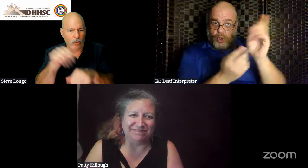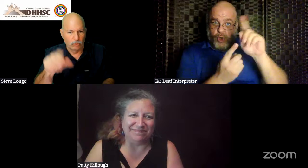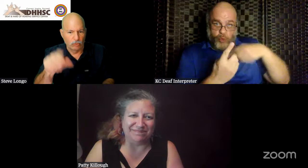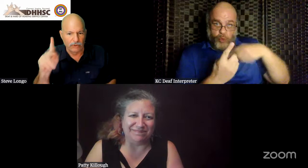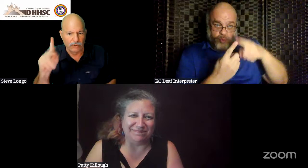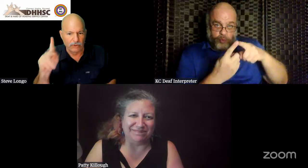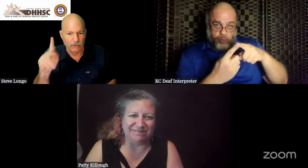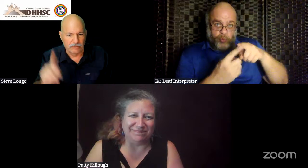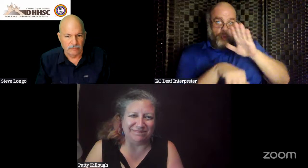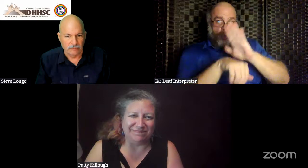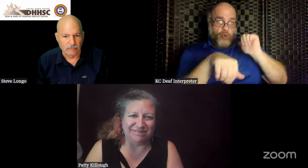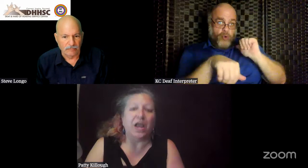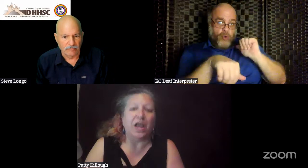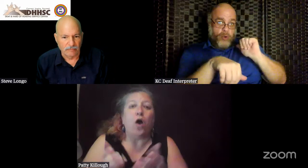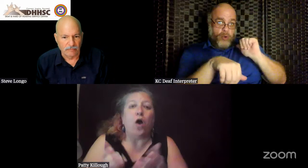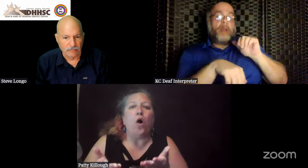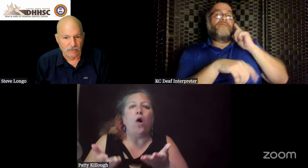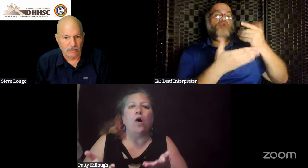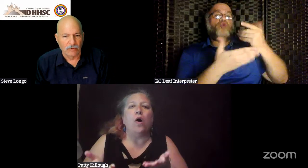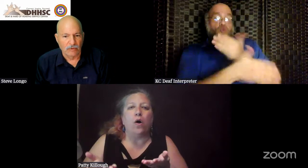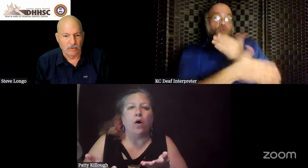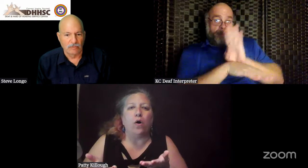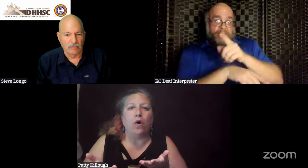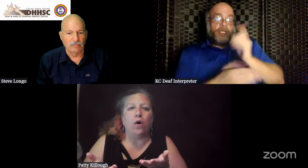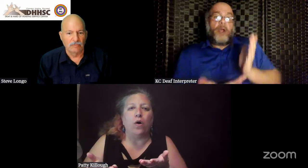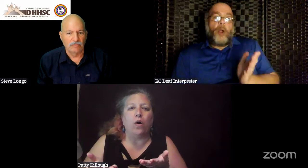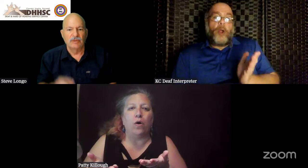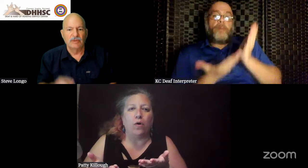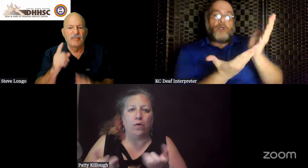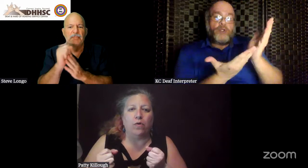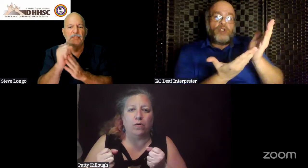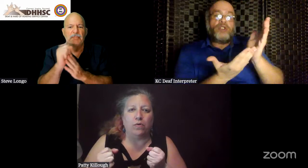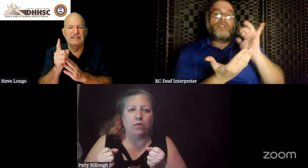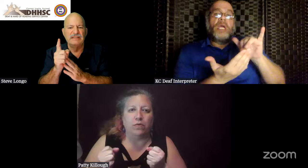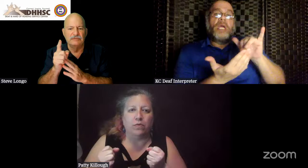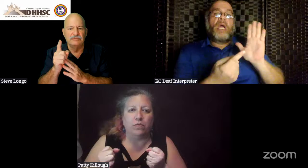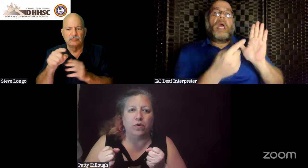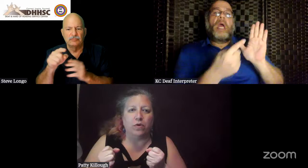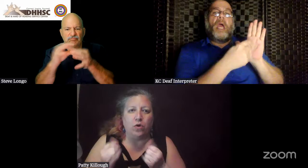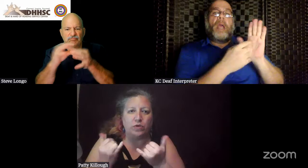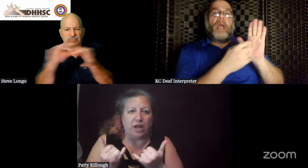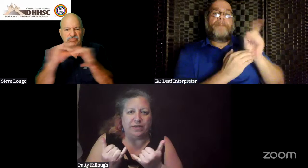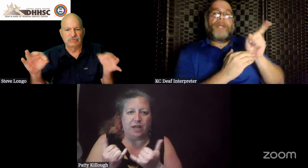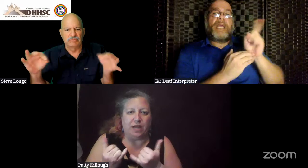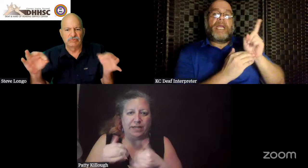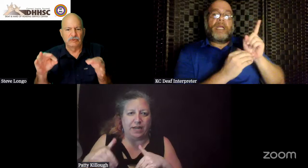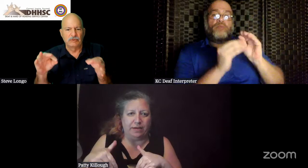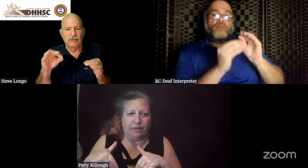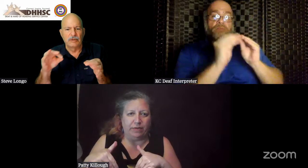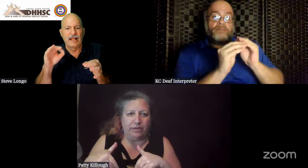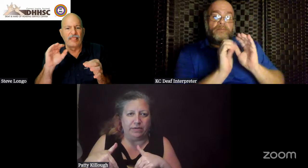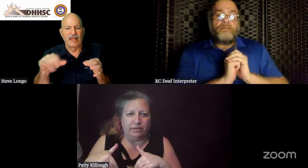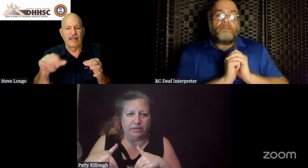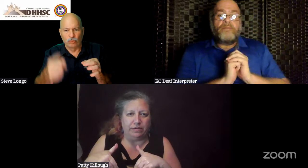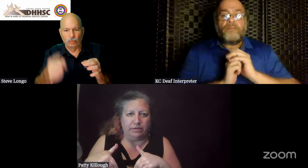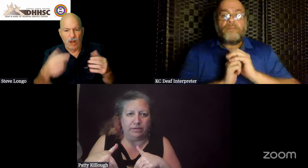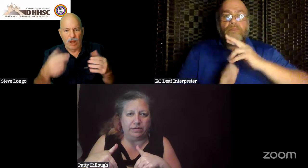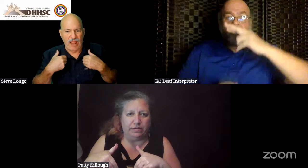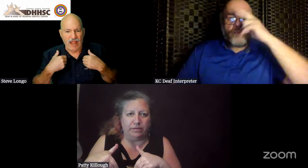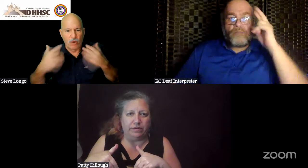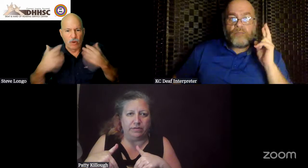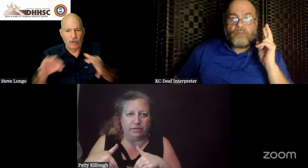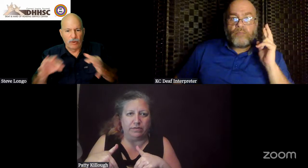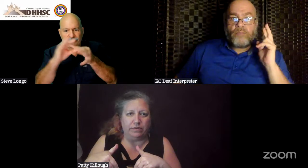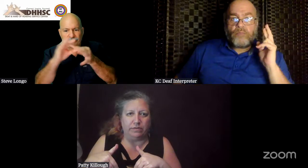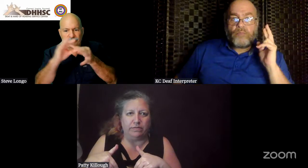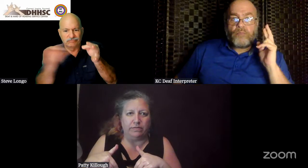Patty, can you make a motion when it's time, when it's called for new business? Can you make a motion that we revise